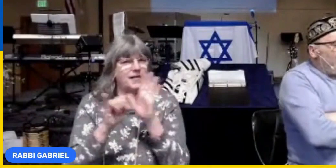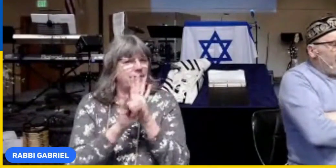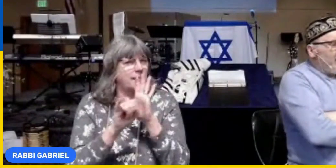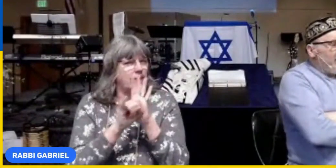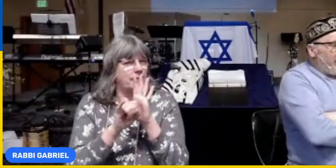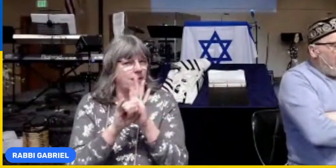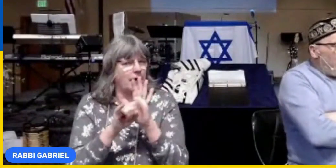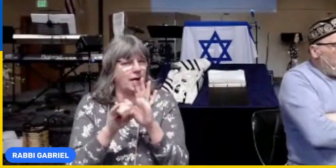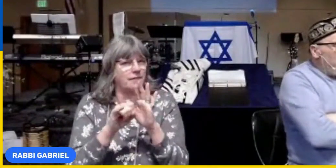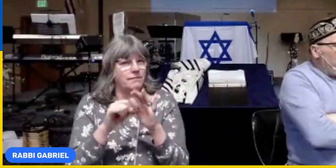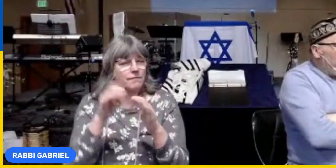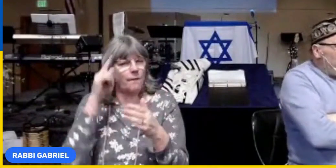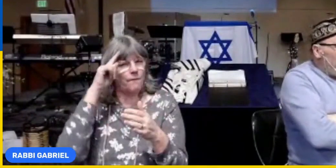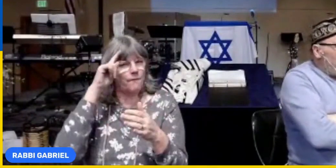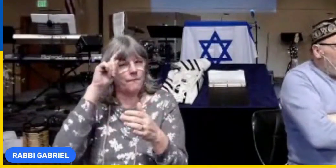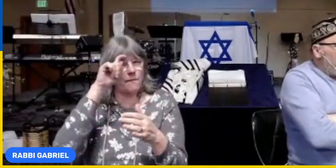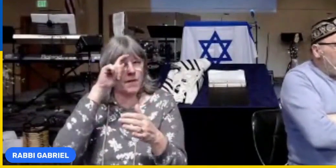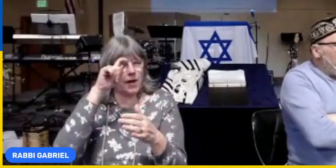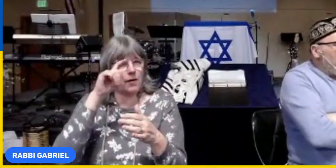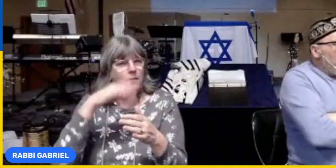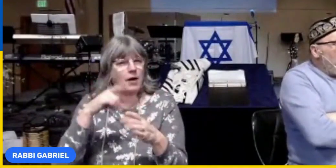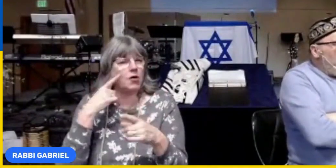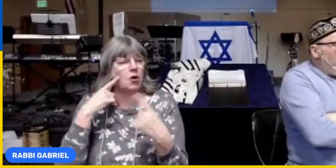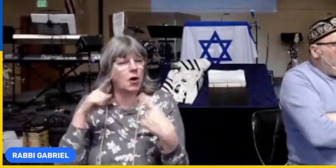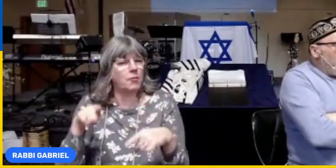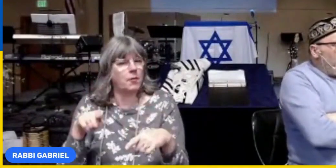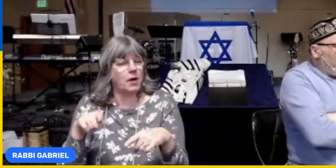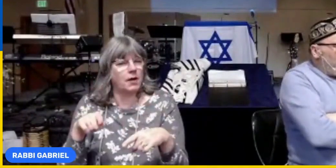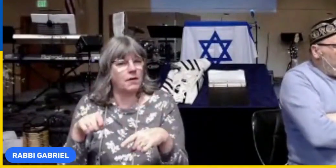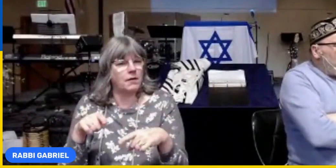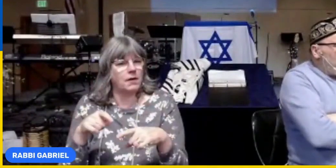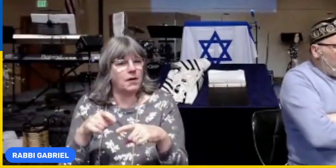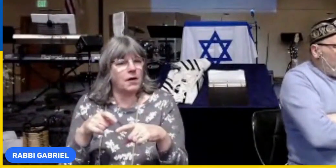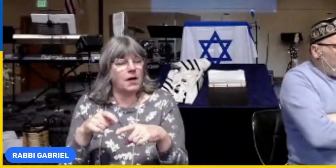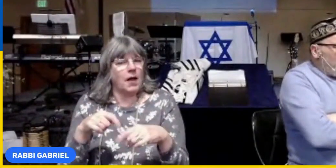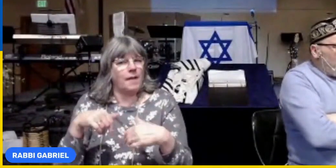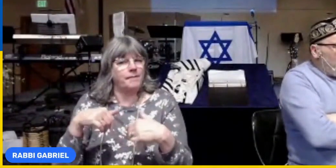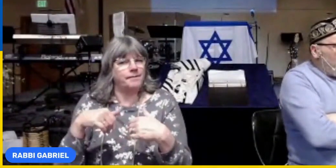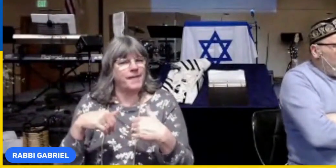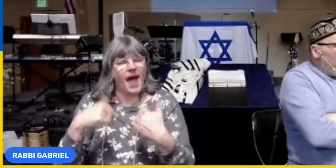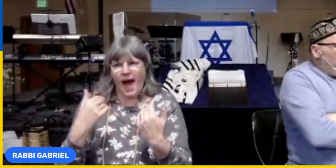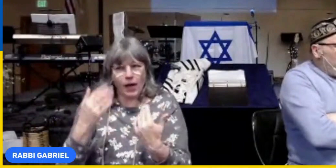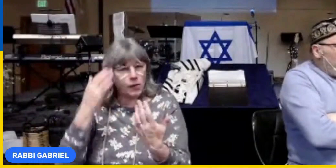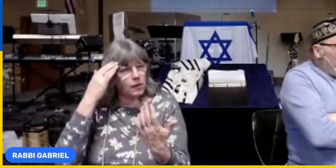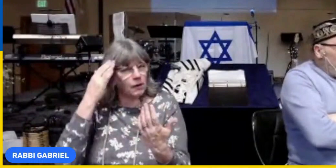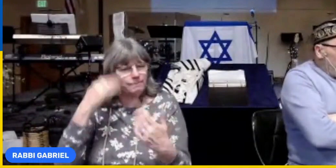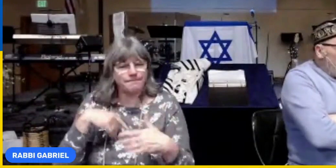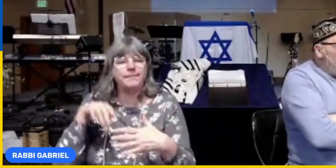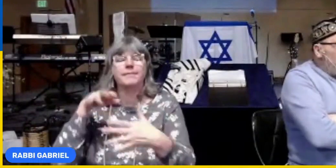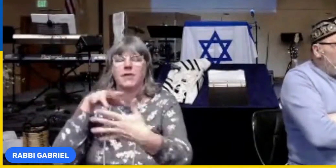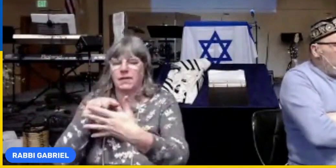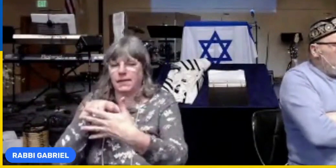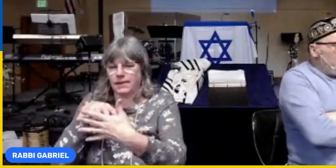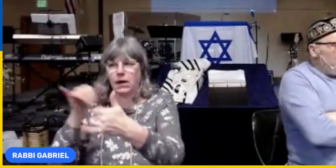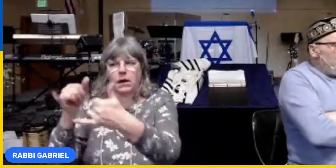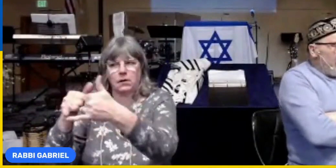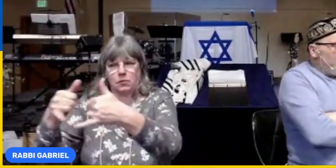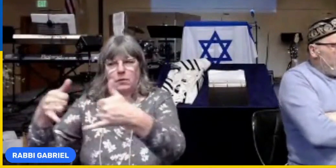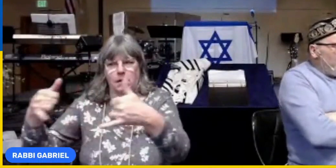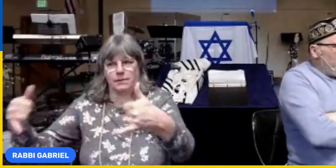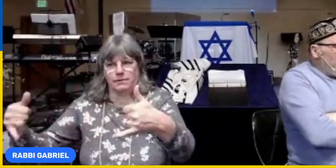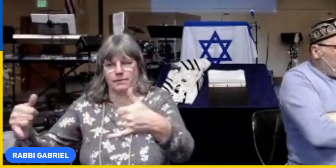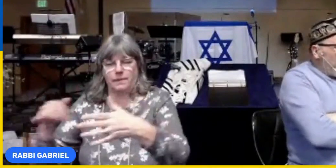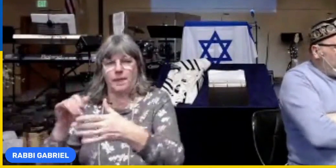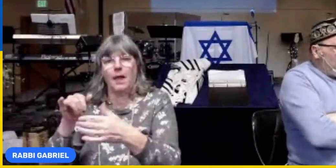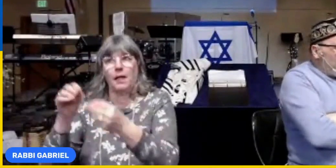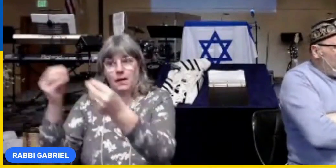identifying Pharaoh and compromise by faithfully studying the words